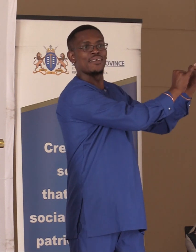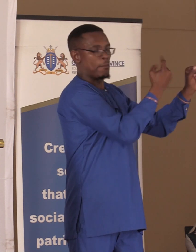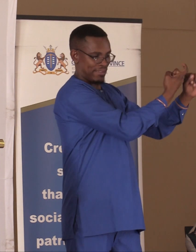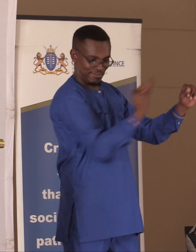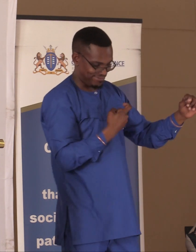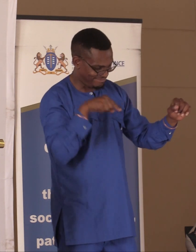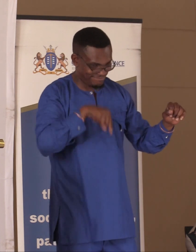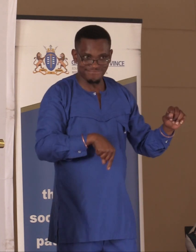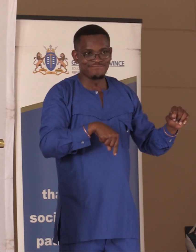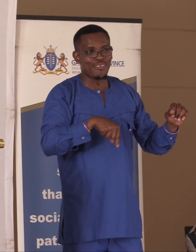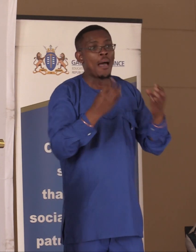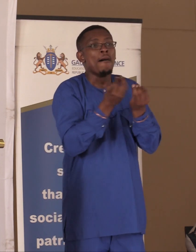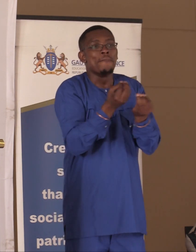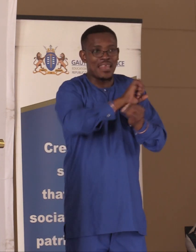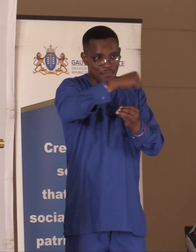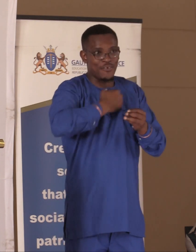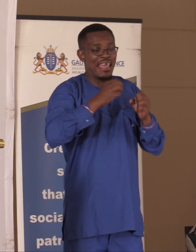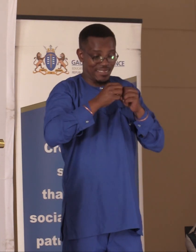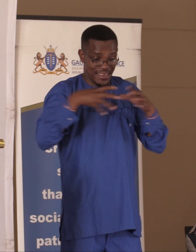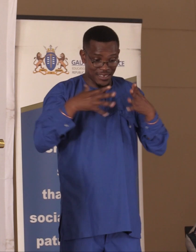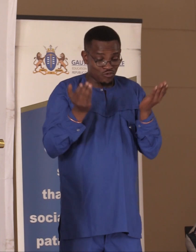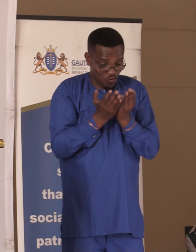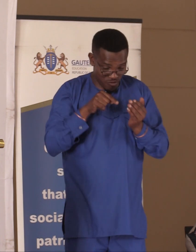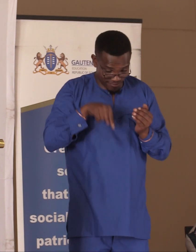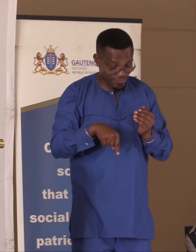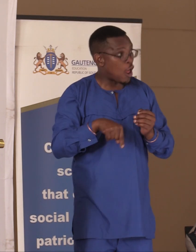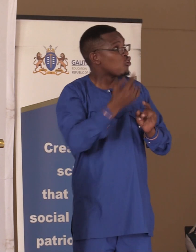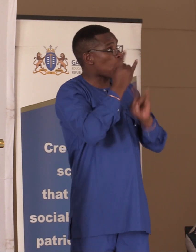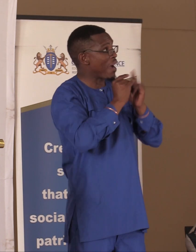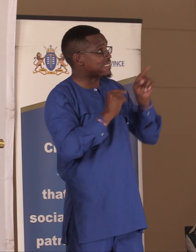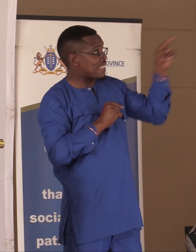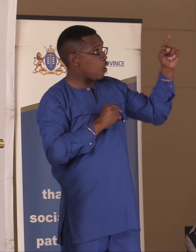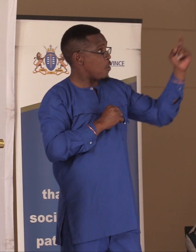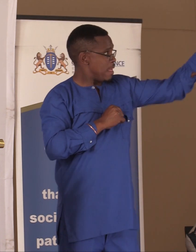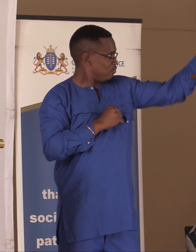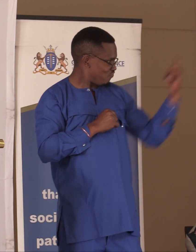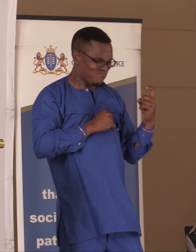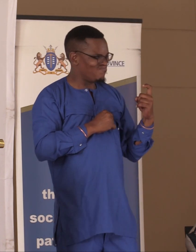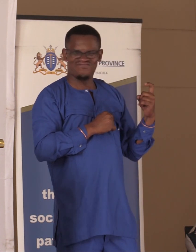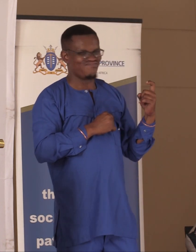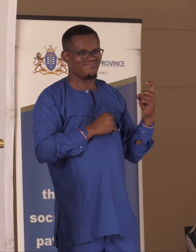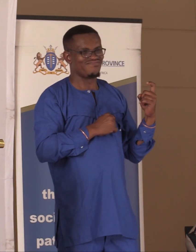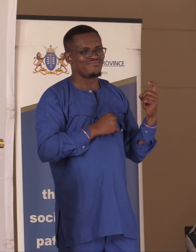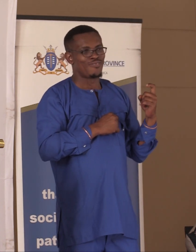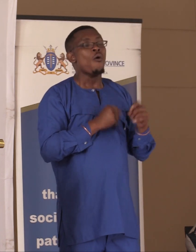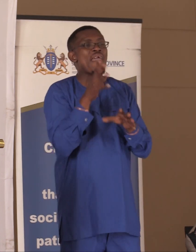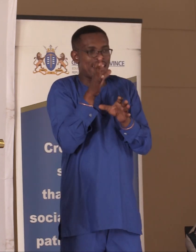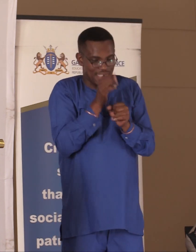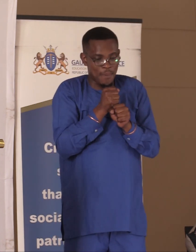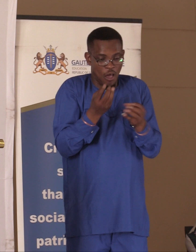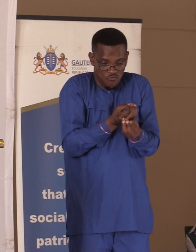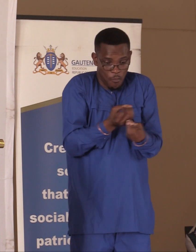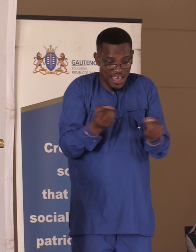Akiri Banabar Nava Tomile Skolose, Baskereba Shota Space. Rather